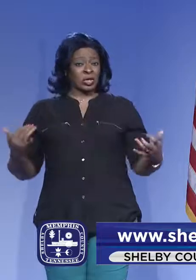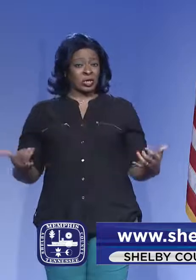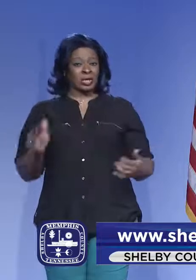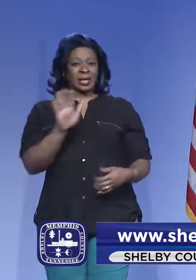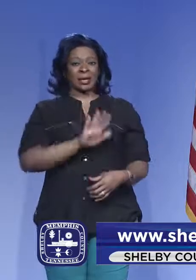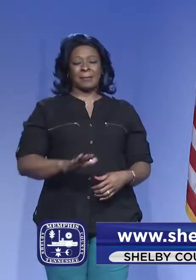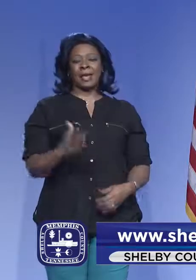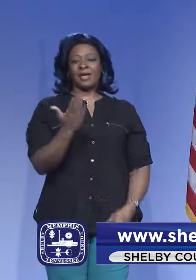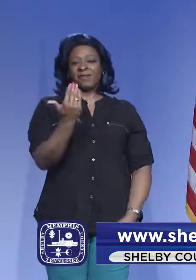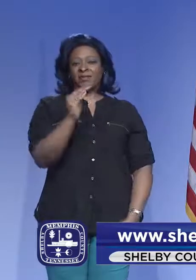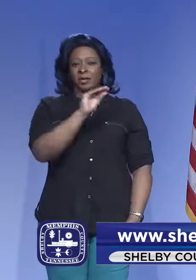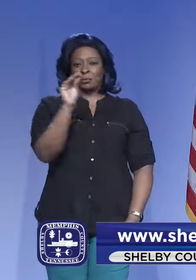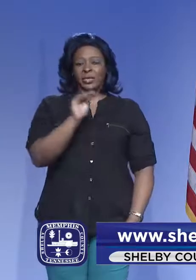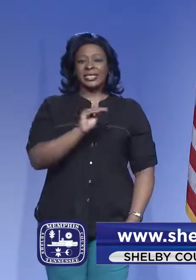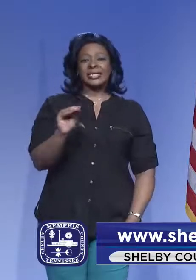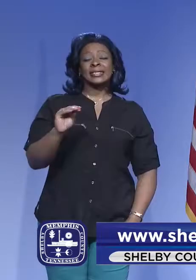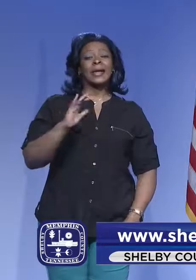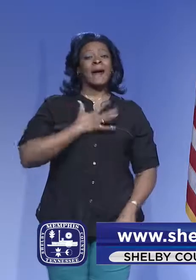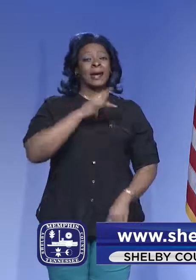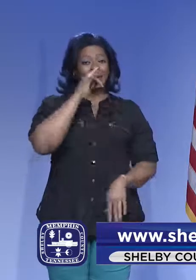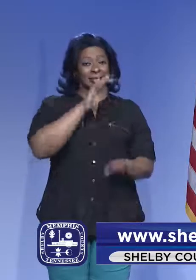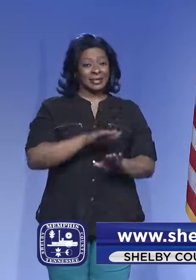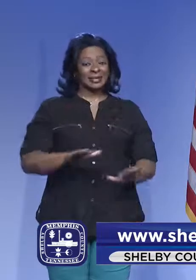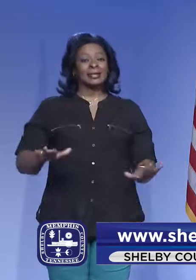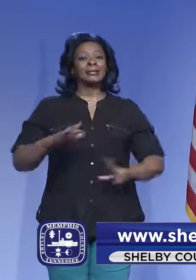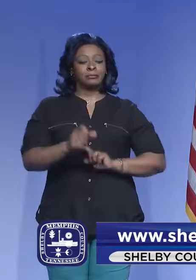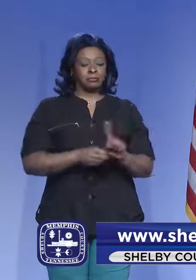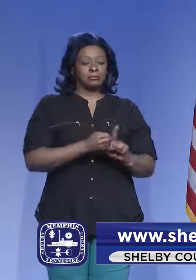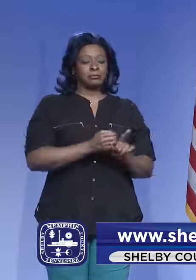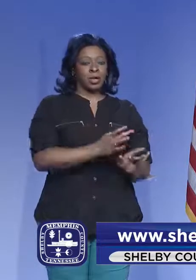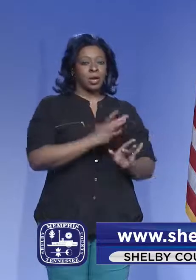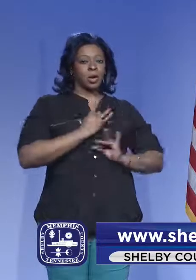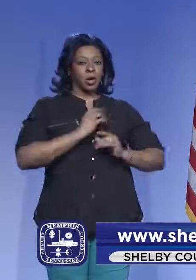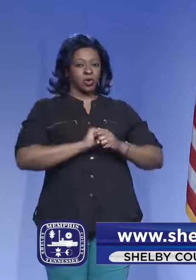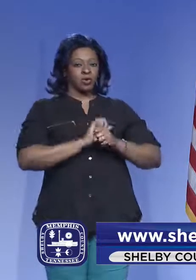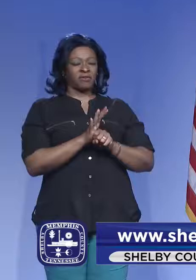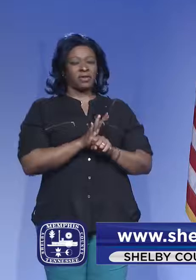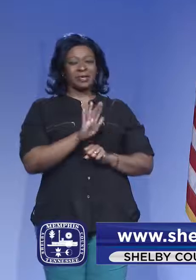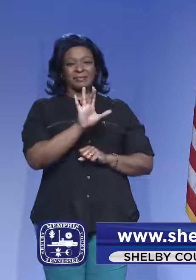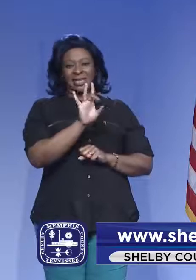about 15% of our kids have had COVID, meaning about